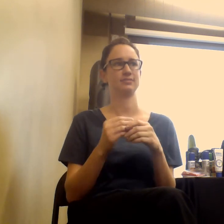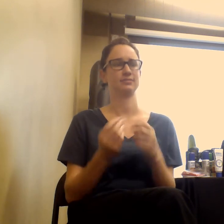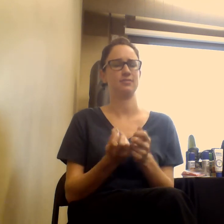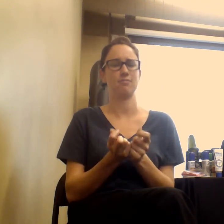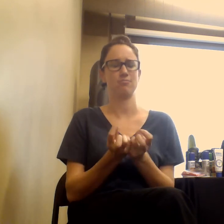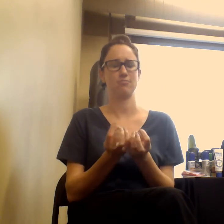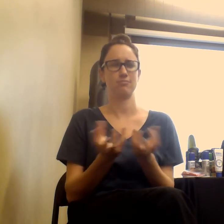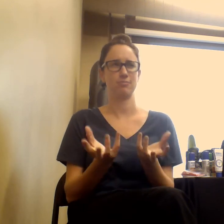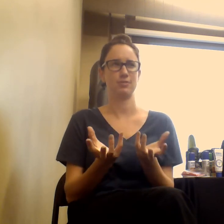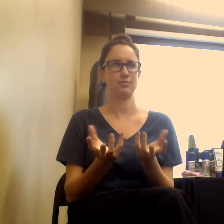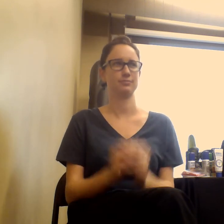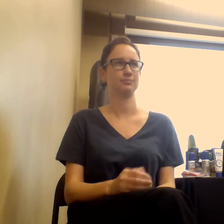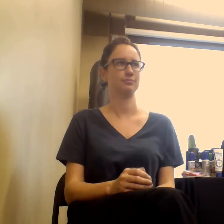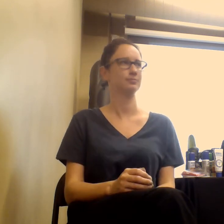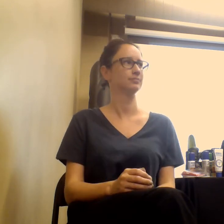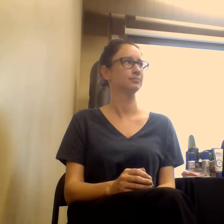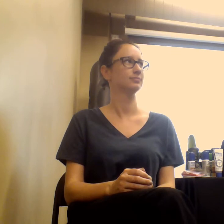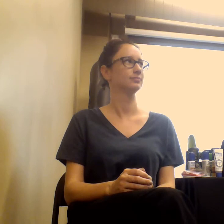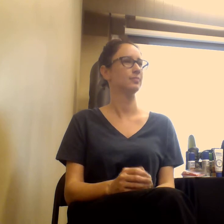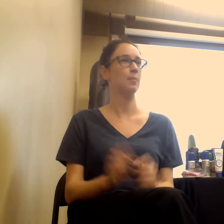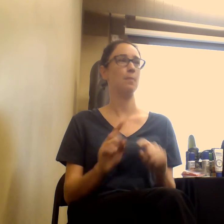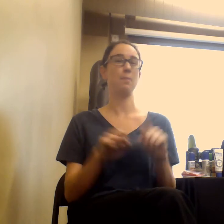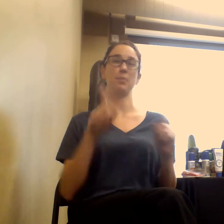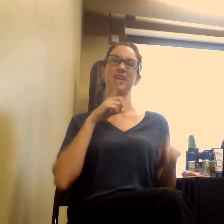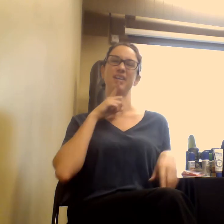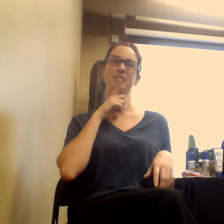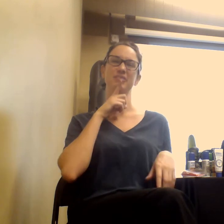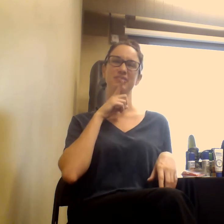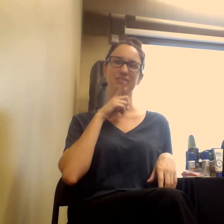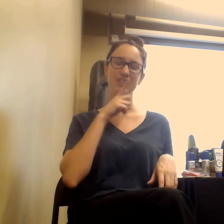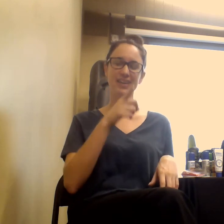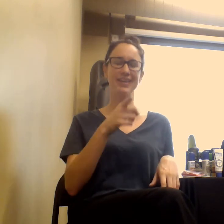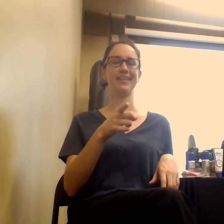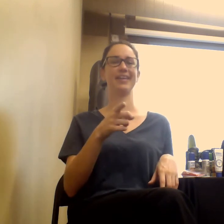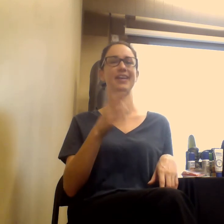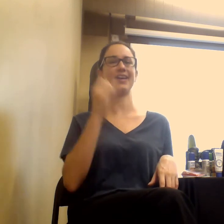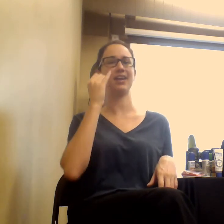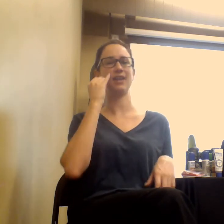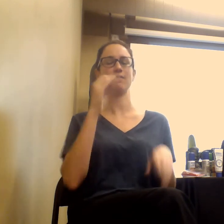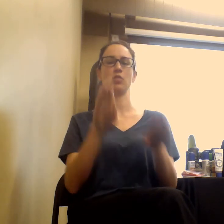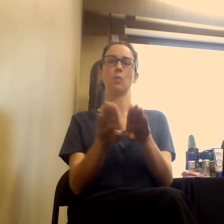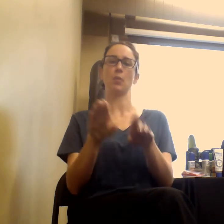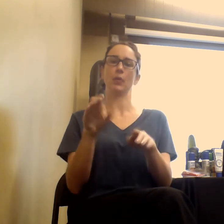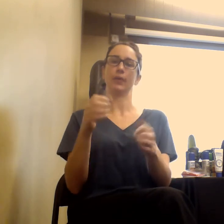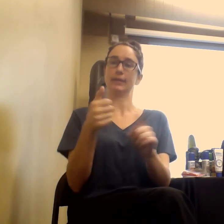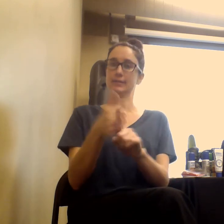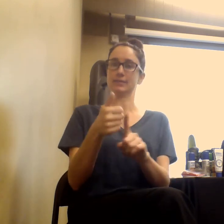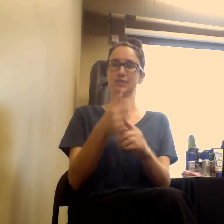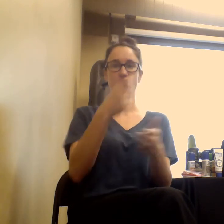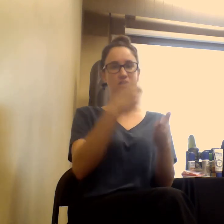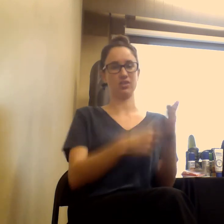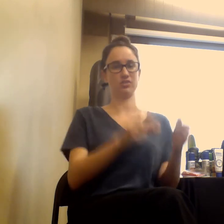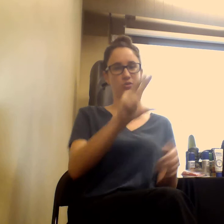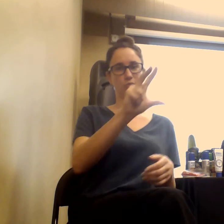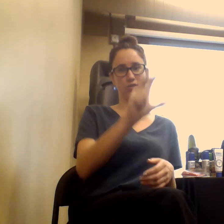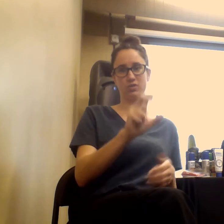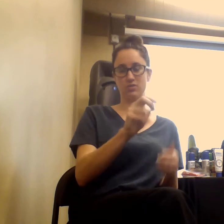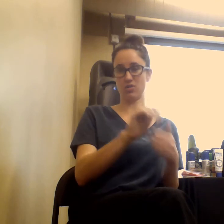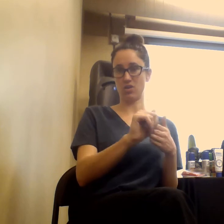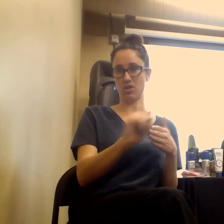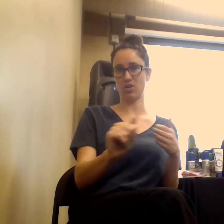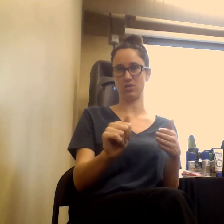cost effective for me to spend $200 and something to repair a boot that's $300? Do I have to break in another upper?